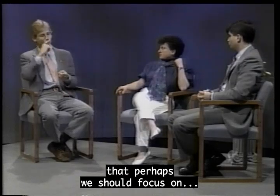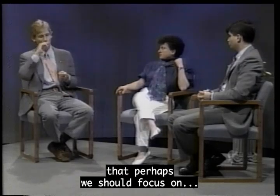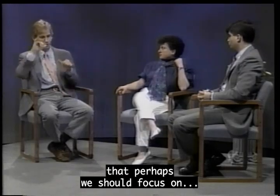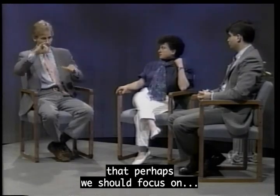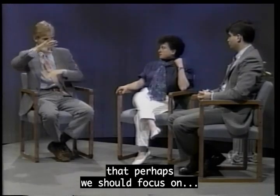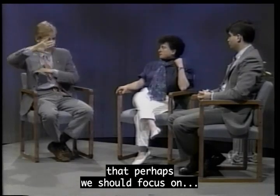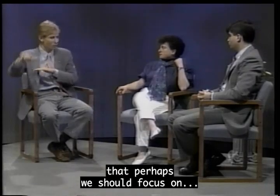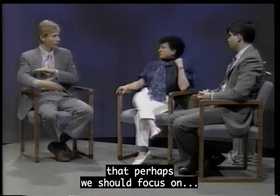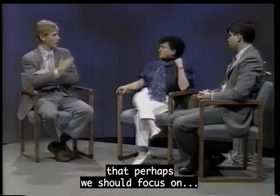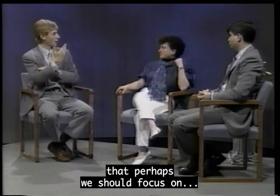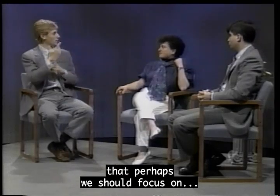on